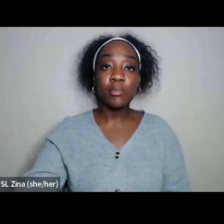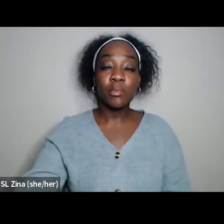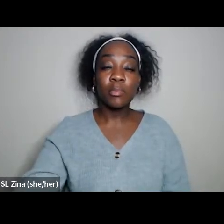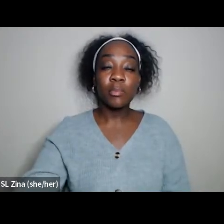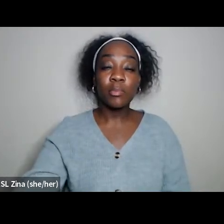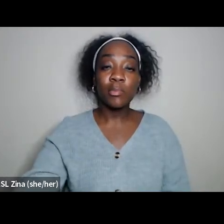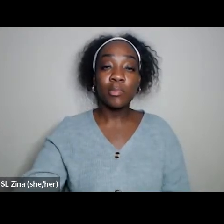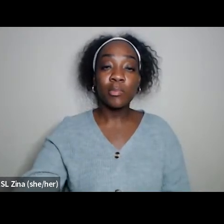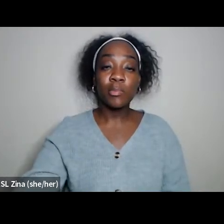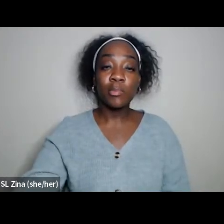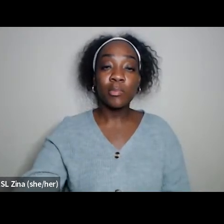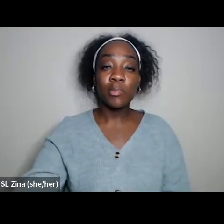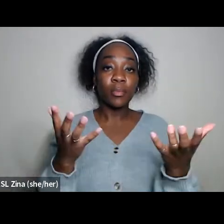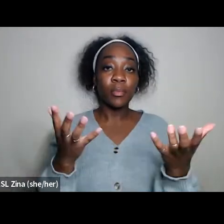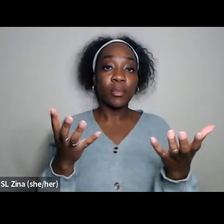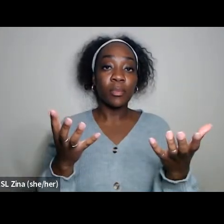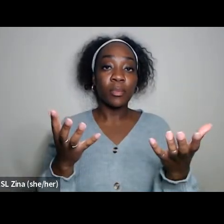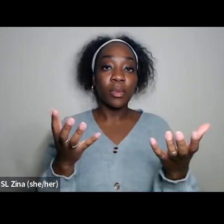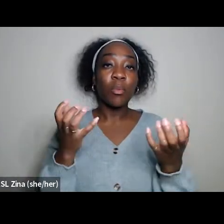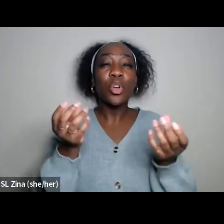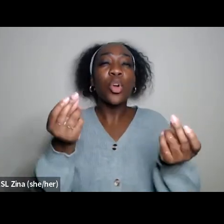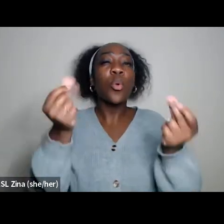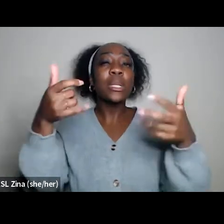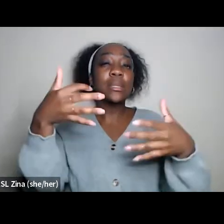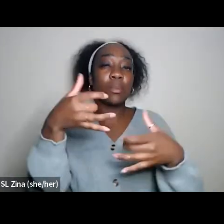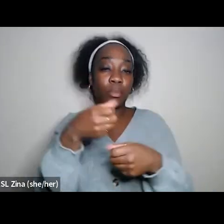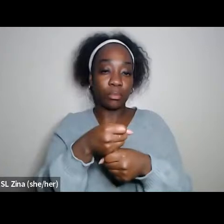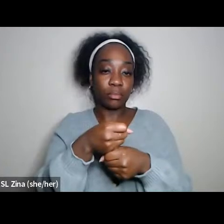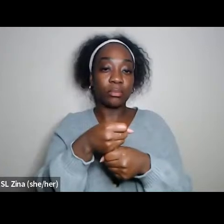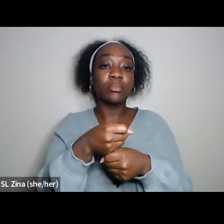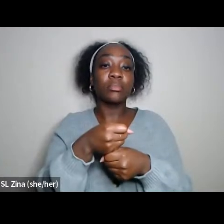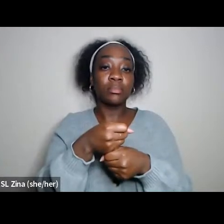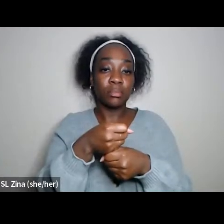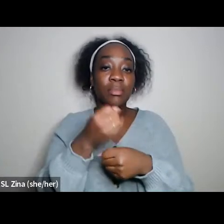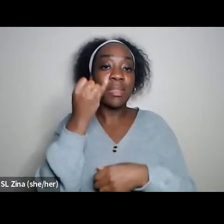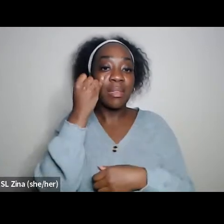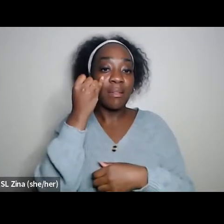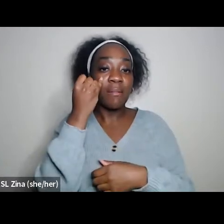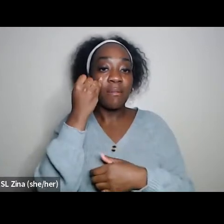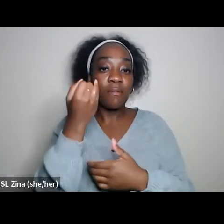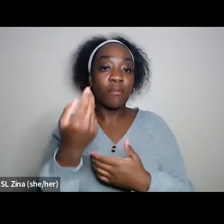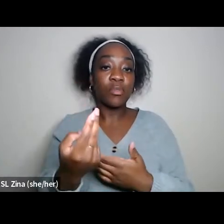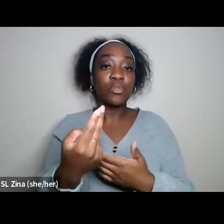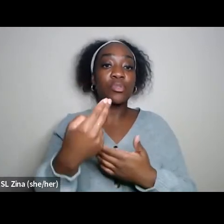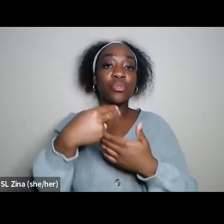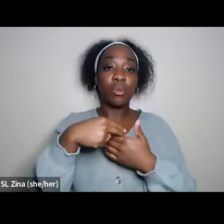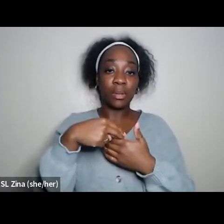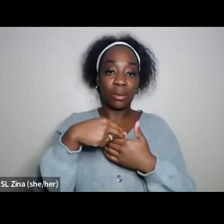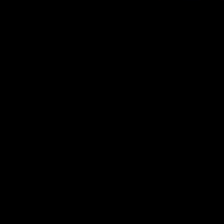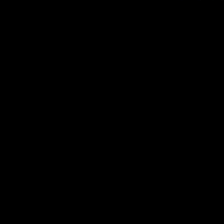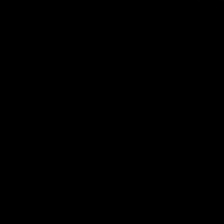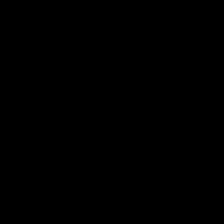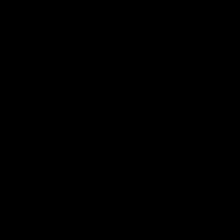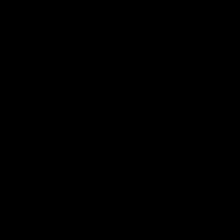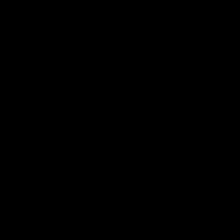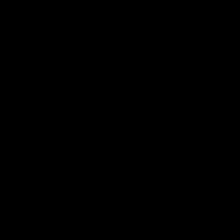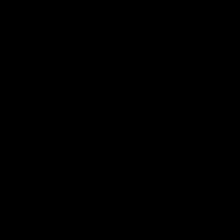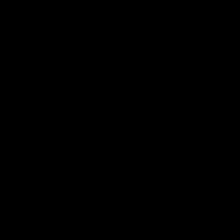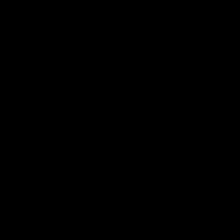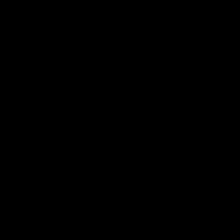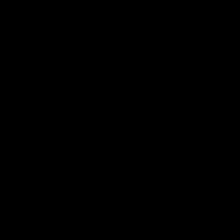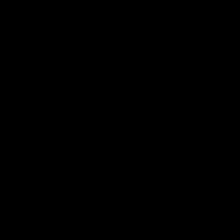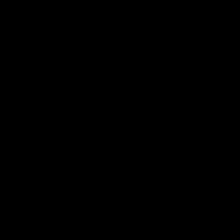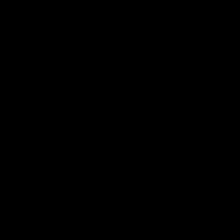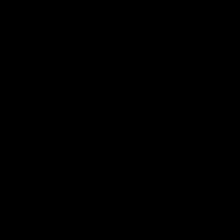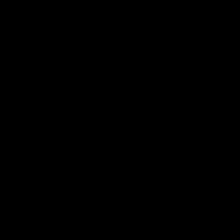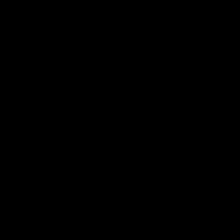do a little bit of a recap for folks who are just joining and haven't been here before, but we